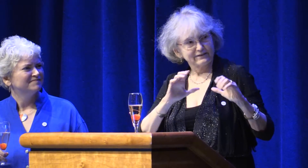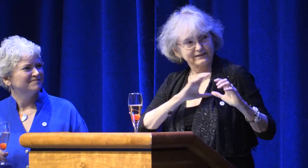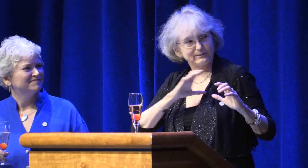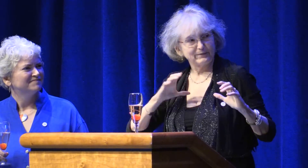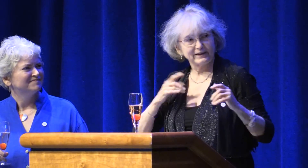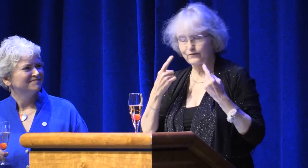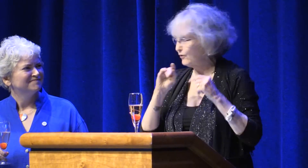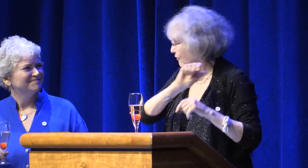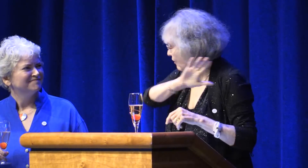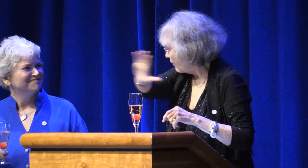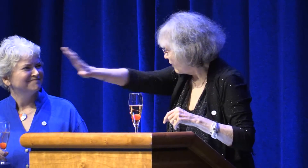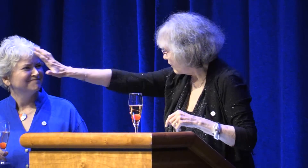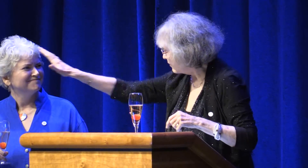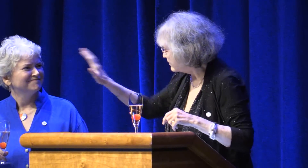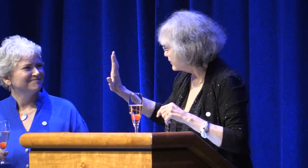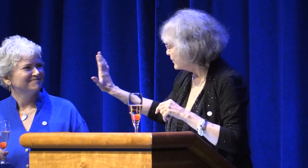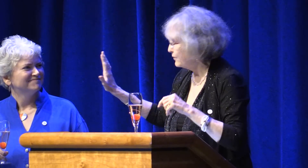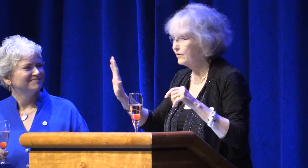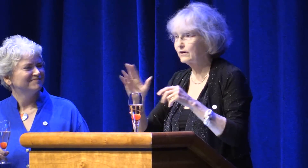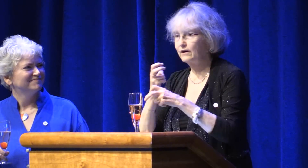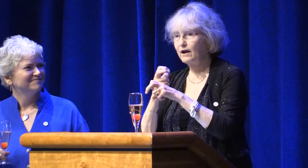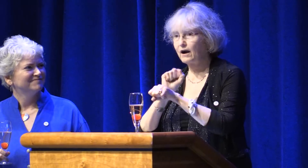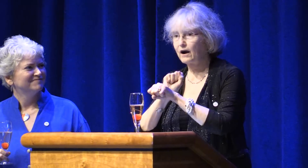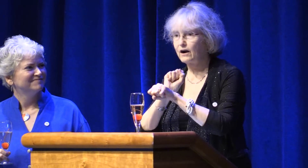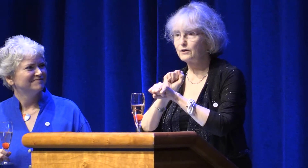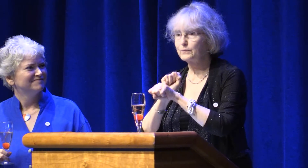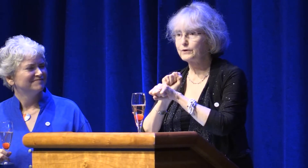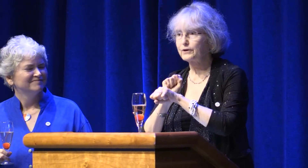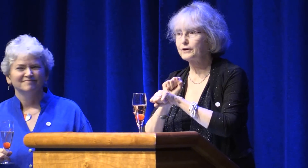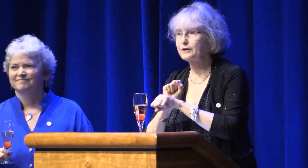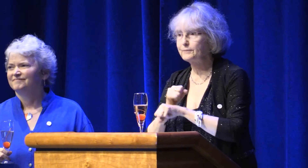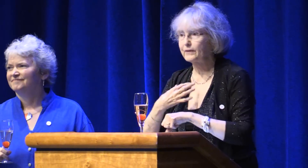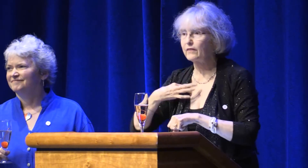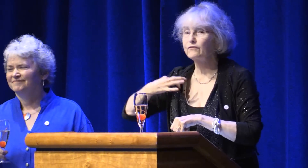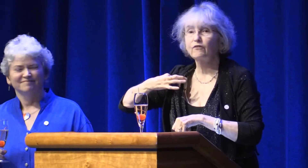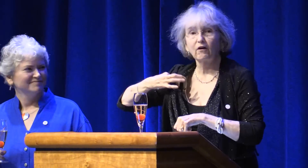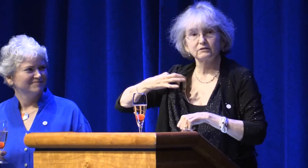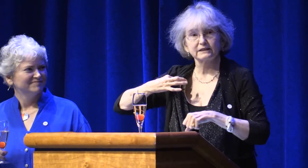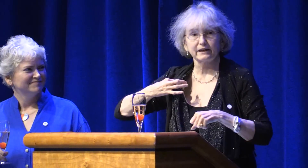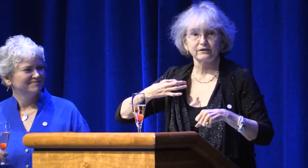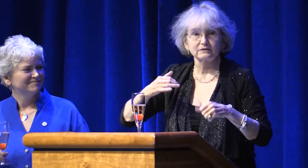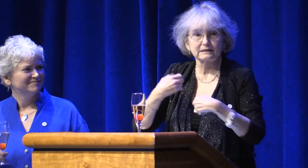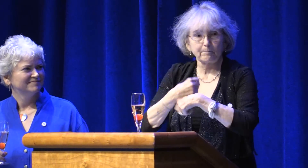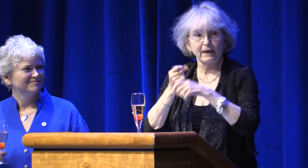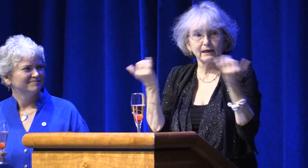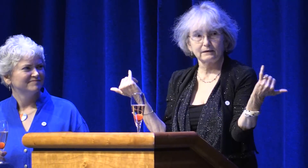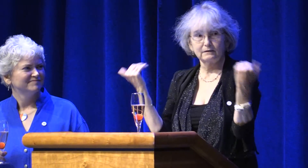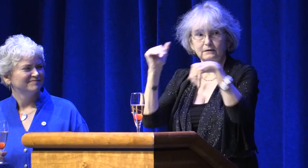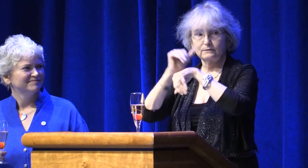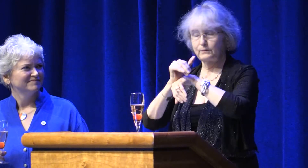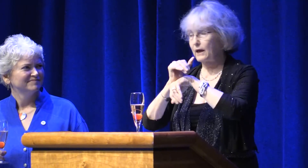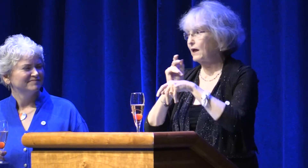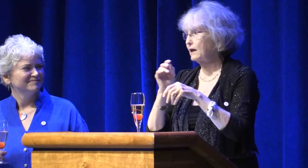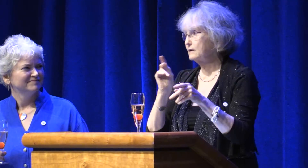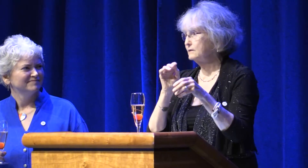And I want to thank the Gala Committee for all of your hard work in making tonight possible, including the Army